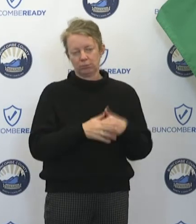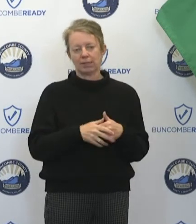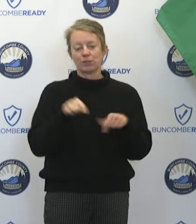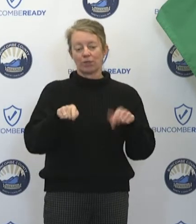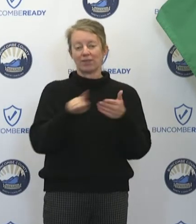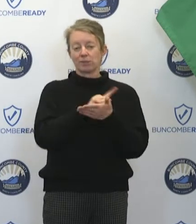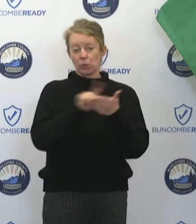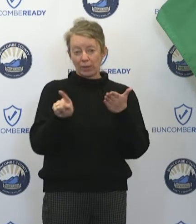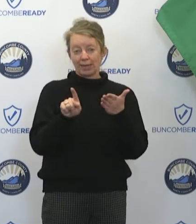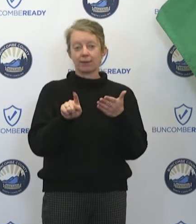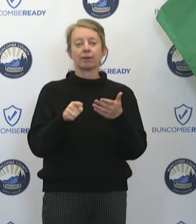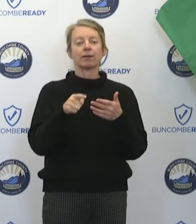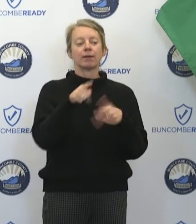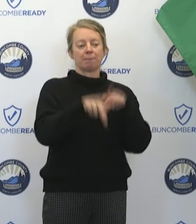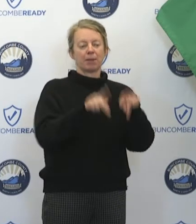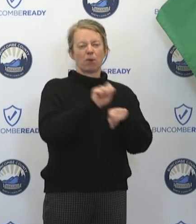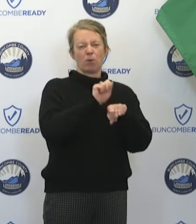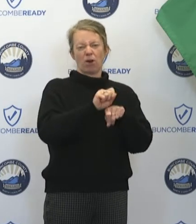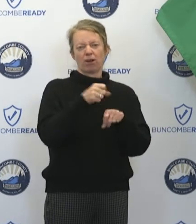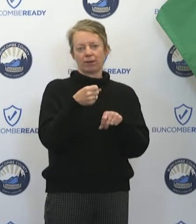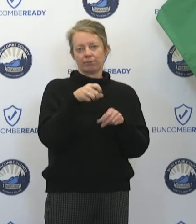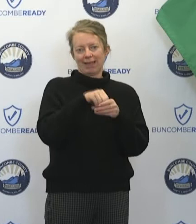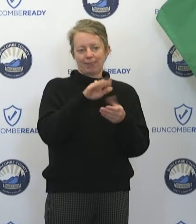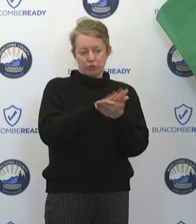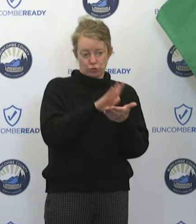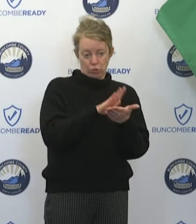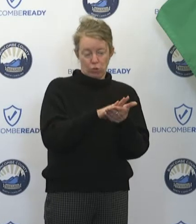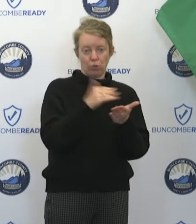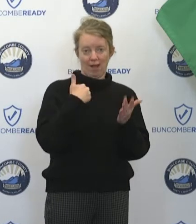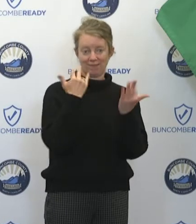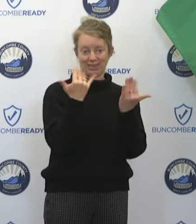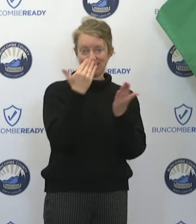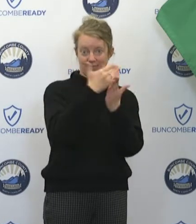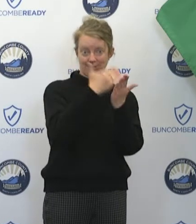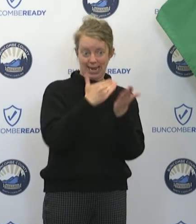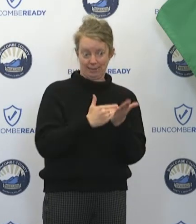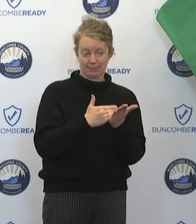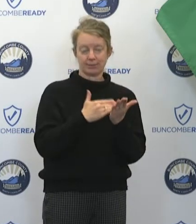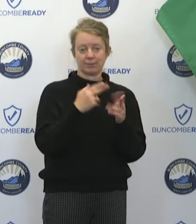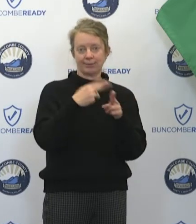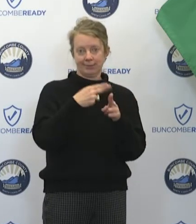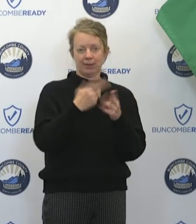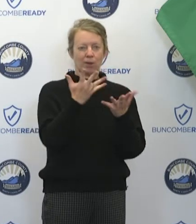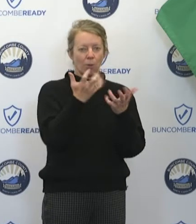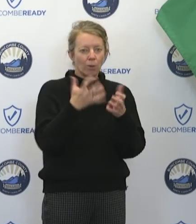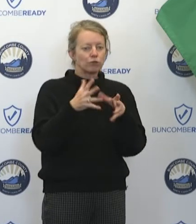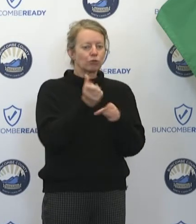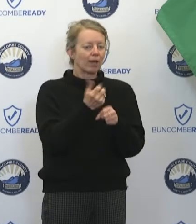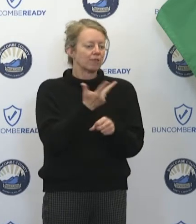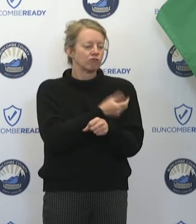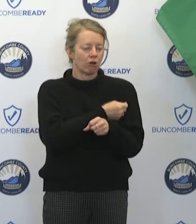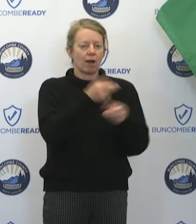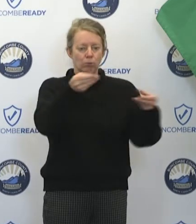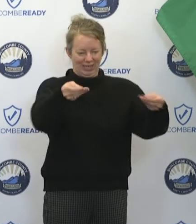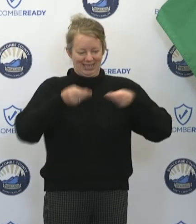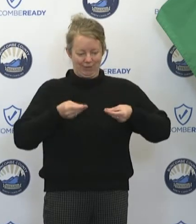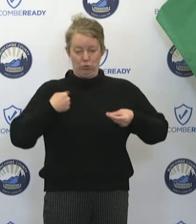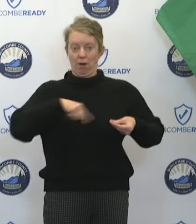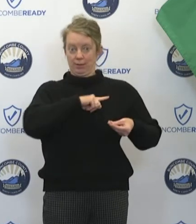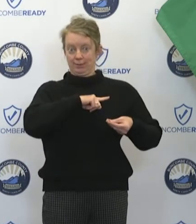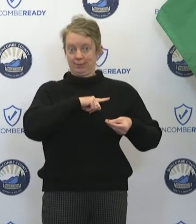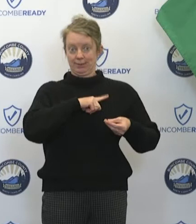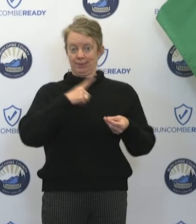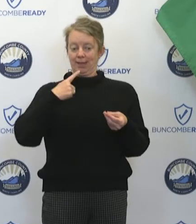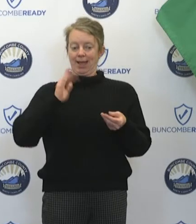Buncombe County HHS with lists of school staff who have expressed interest in receiving the vaccine. Our schedulers will use those lists